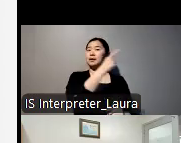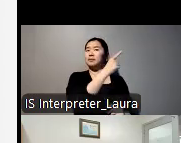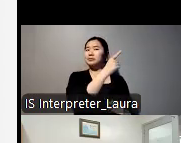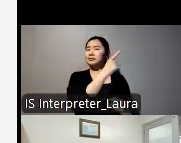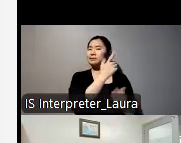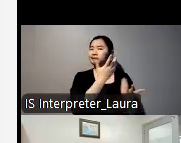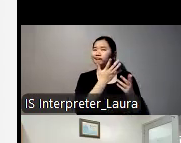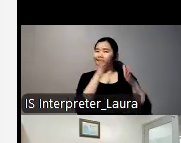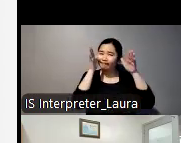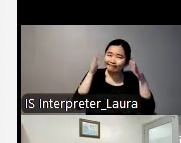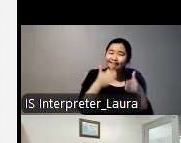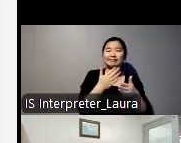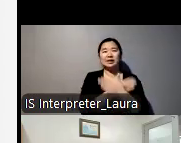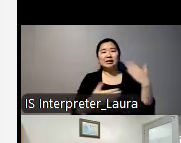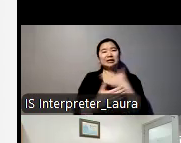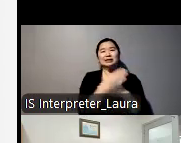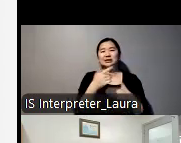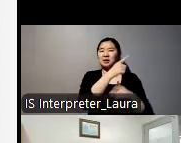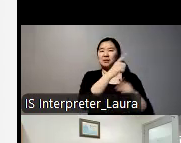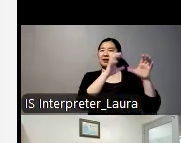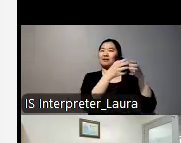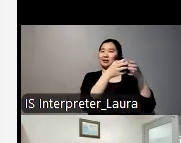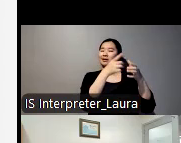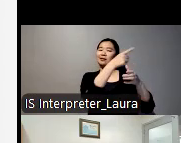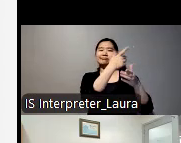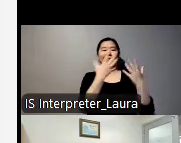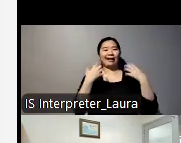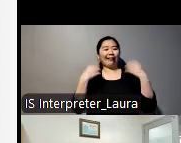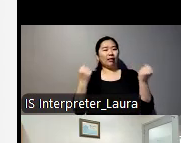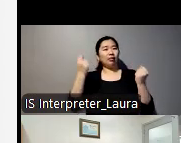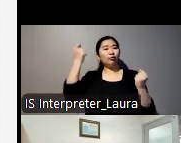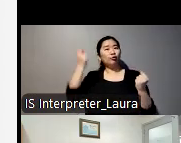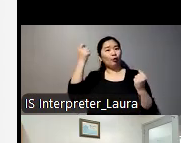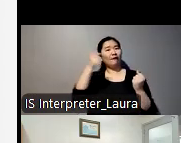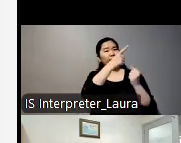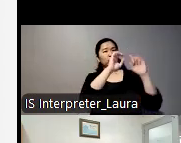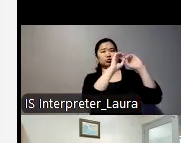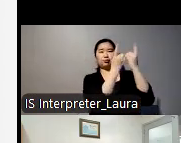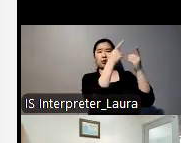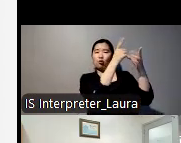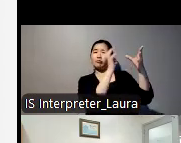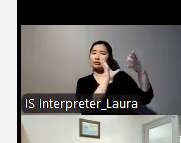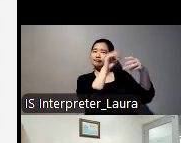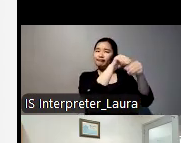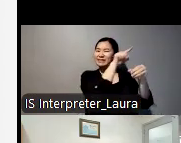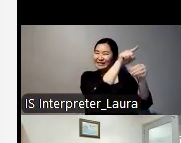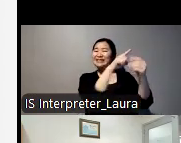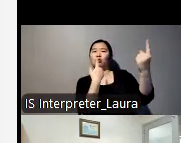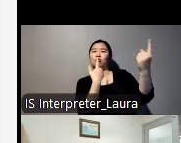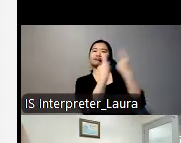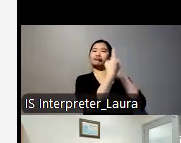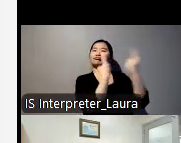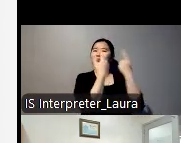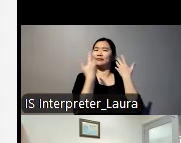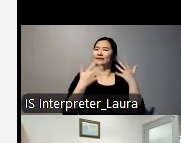CEOs from the CRPD committee in 2014. But the meeting made the government director